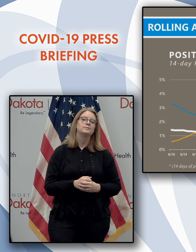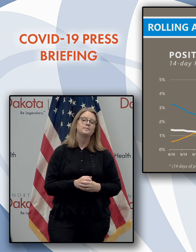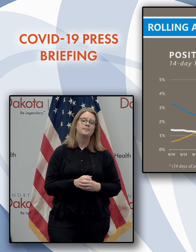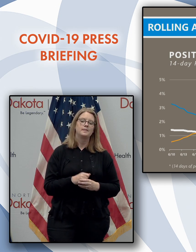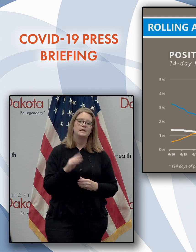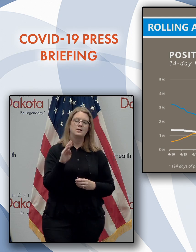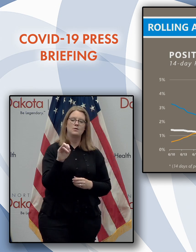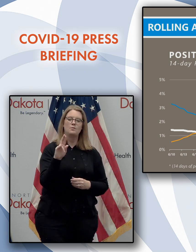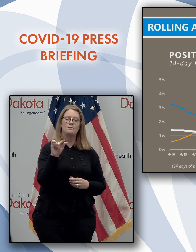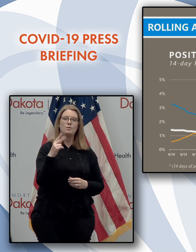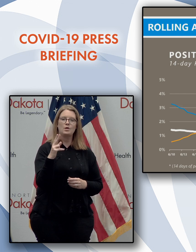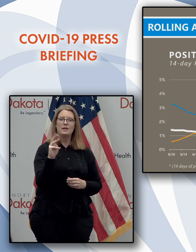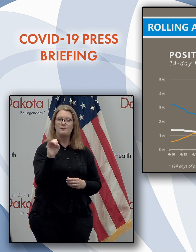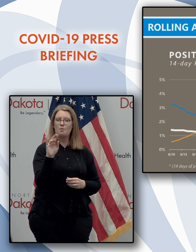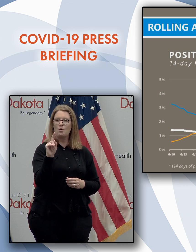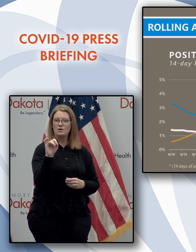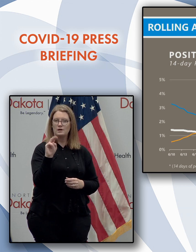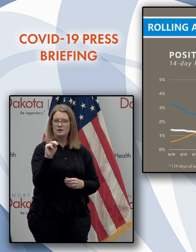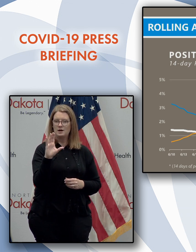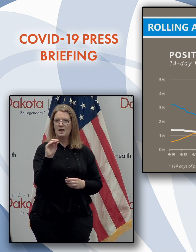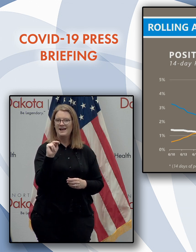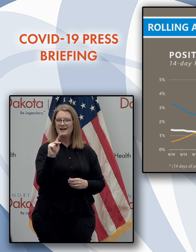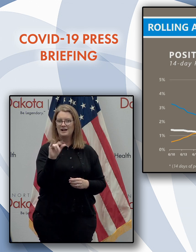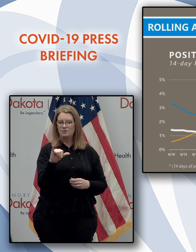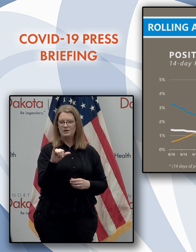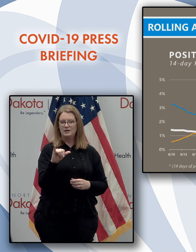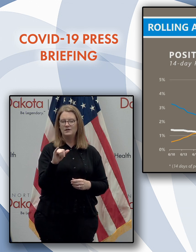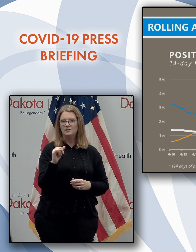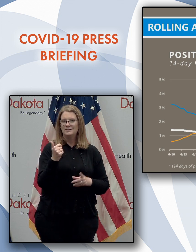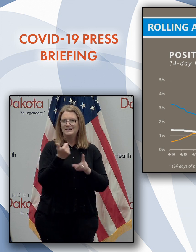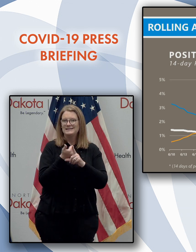Burley and Morton County, that number that is there, that's a